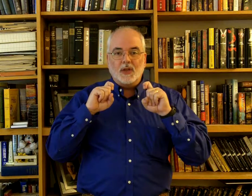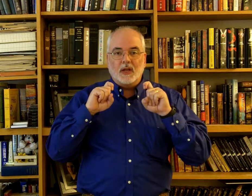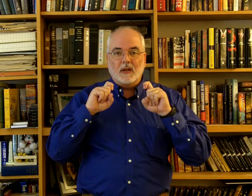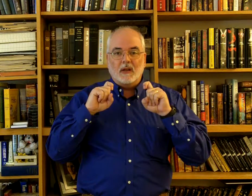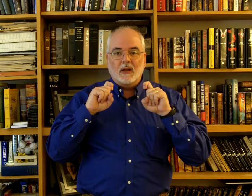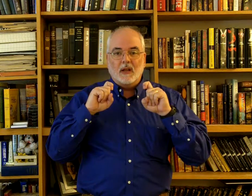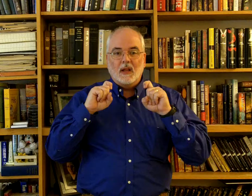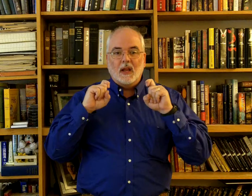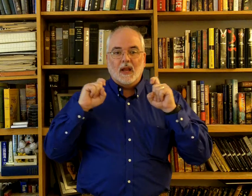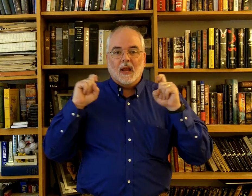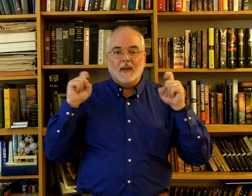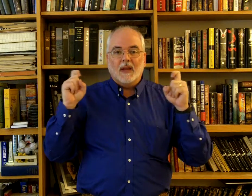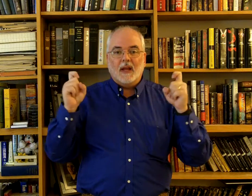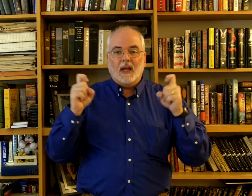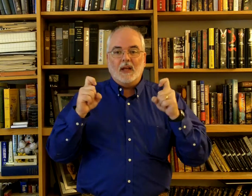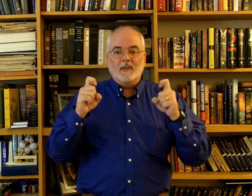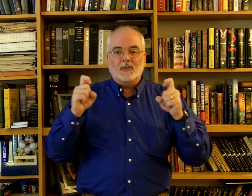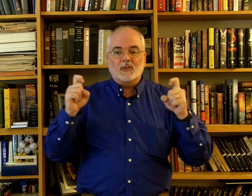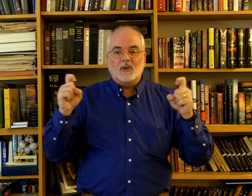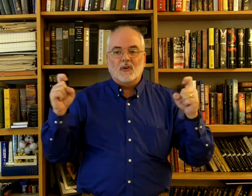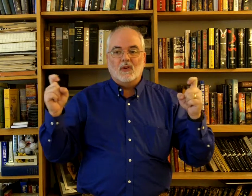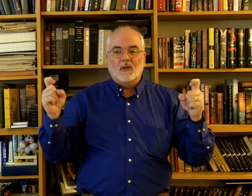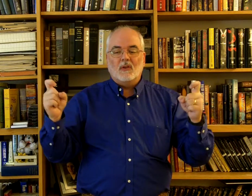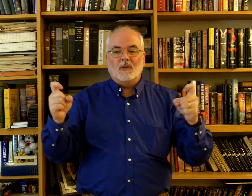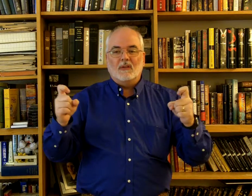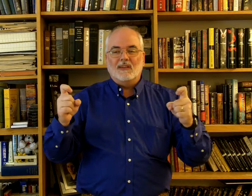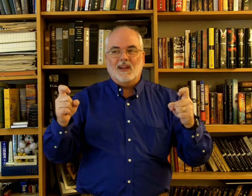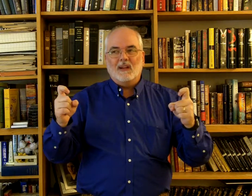chin, and they kind of circle,